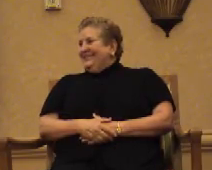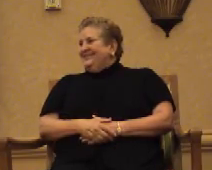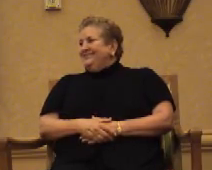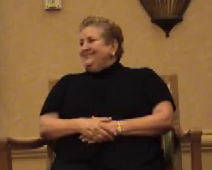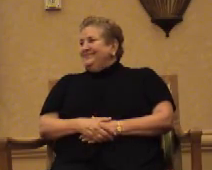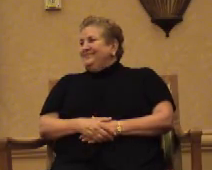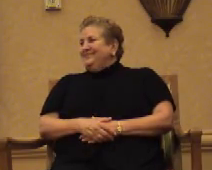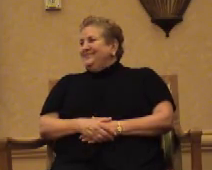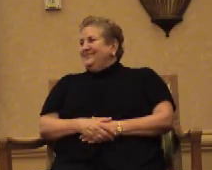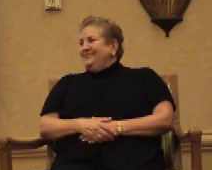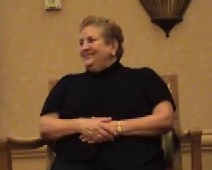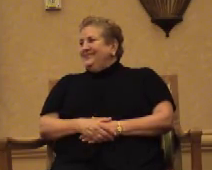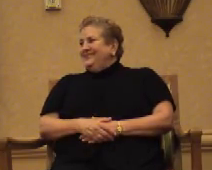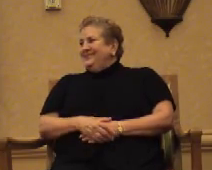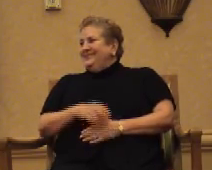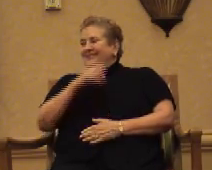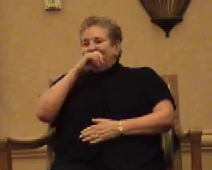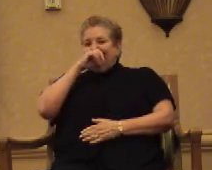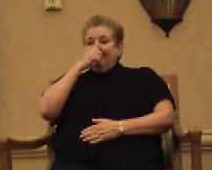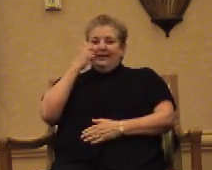It's true, a freestanding bar. And